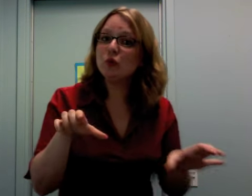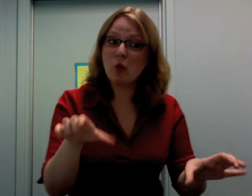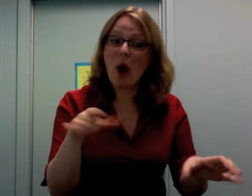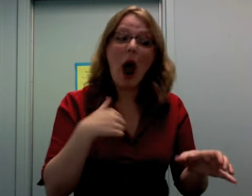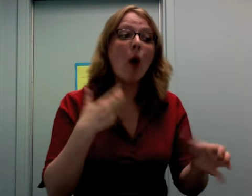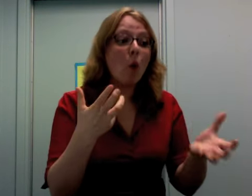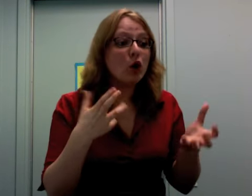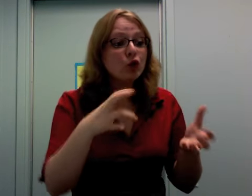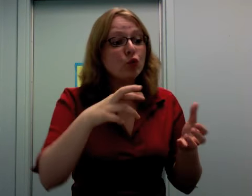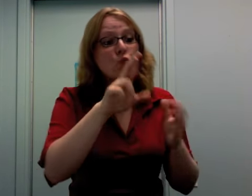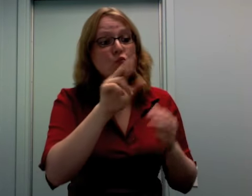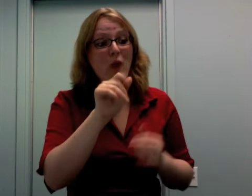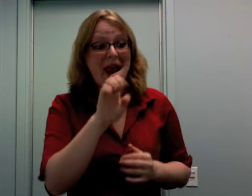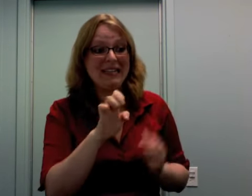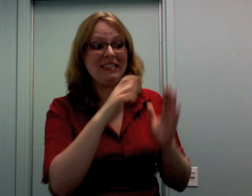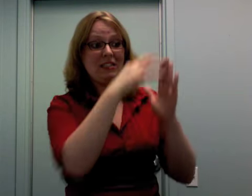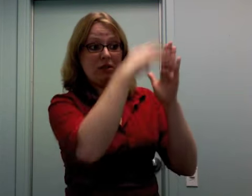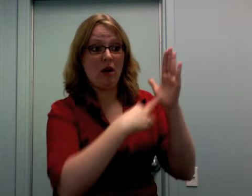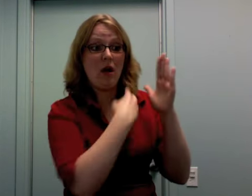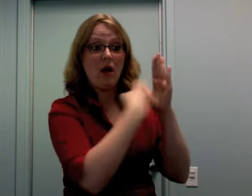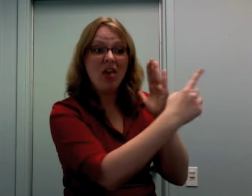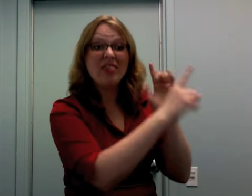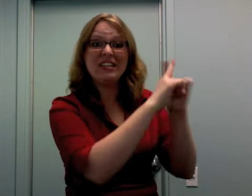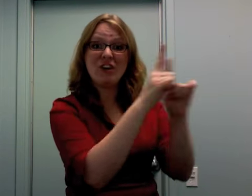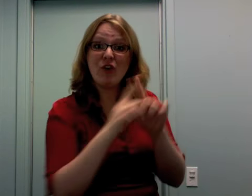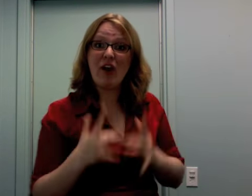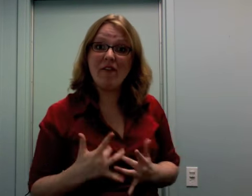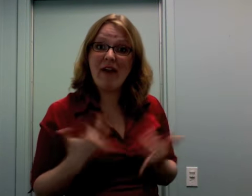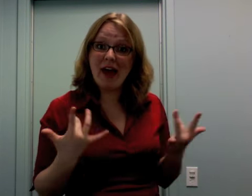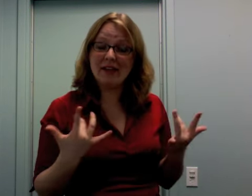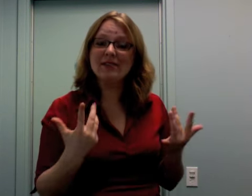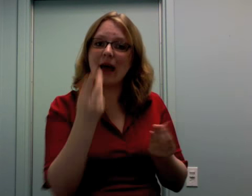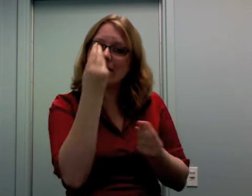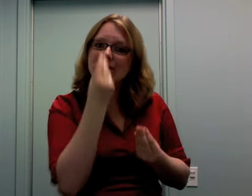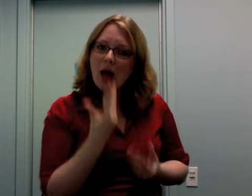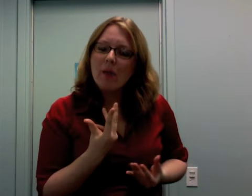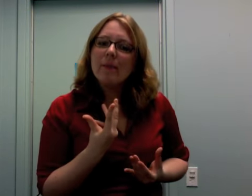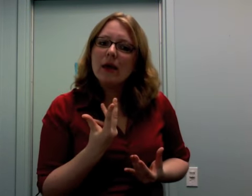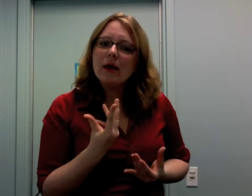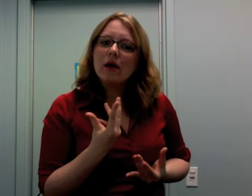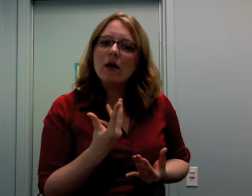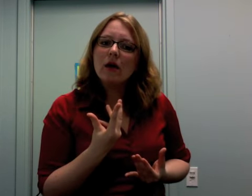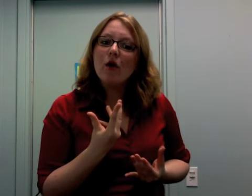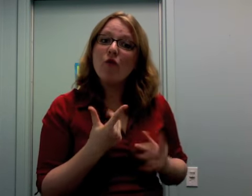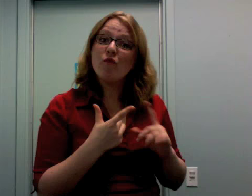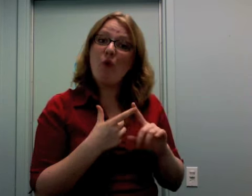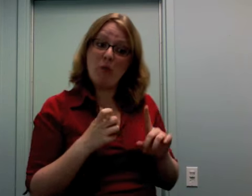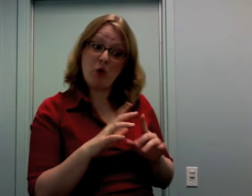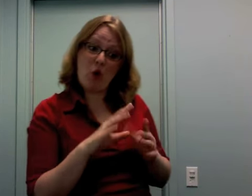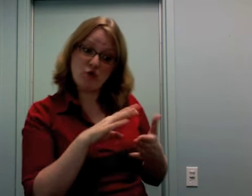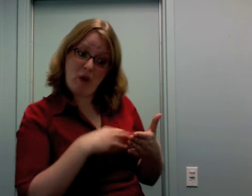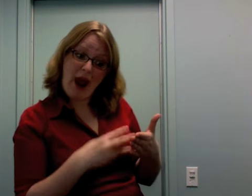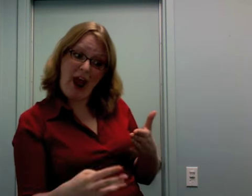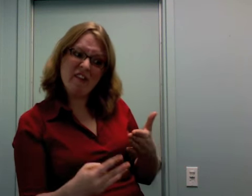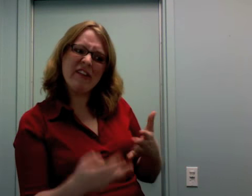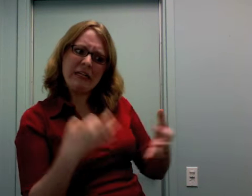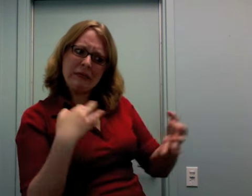these events and tell me by your graph how exciting you